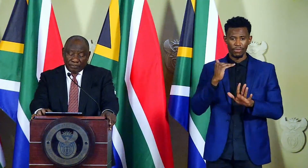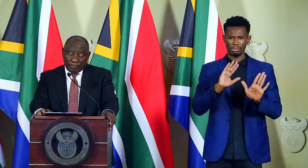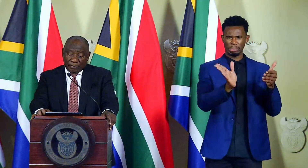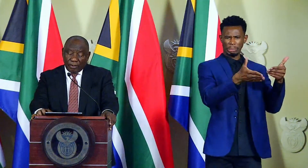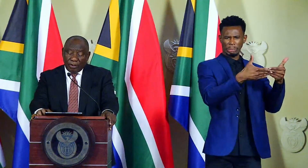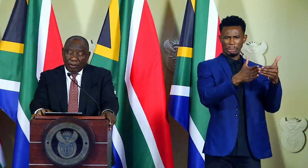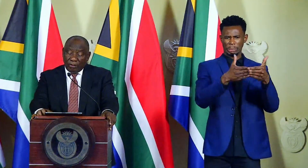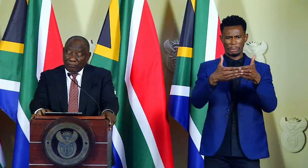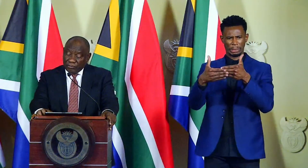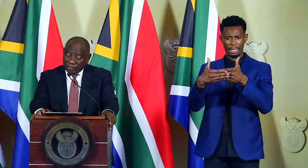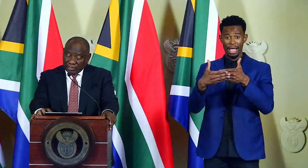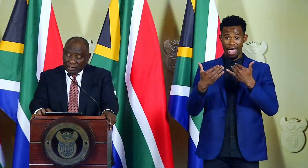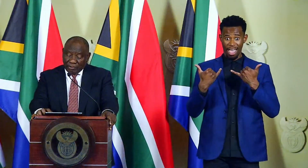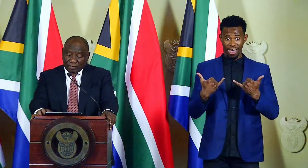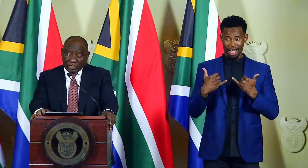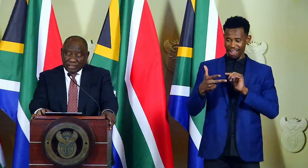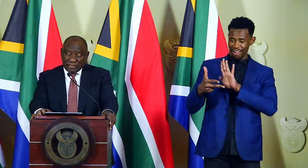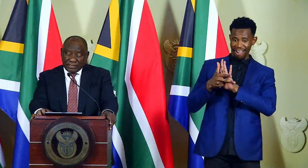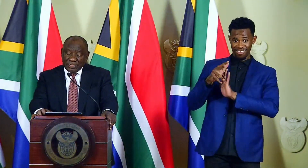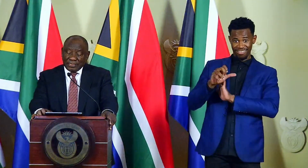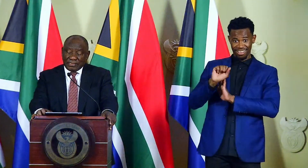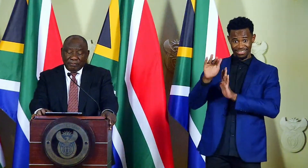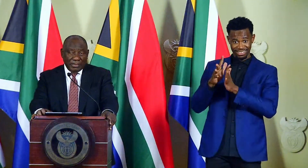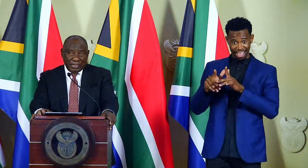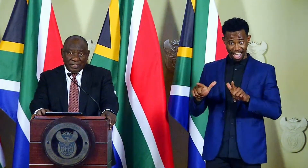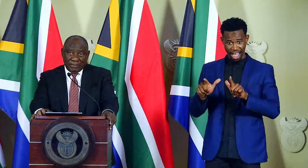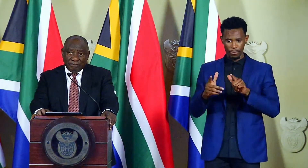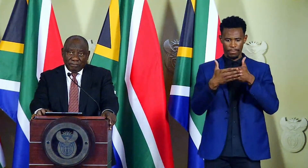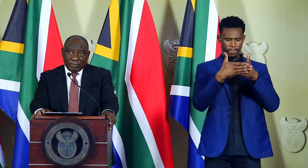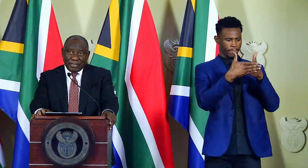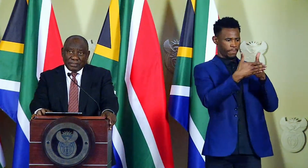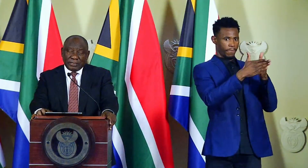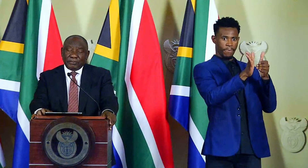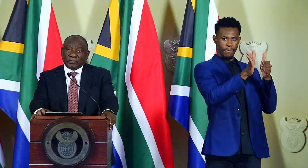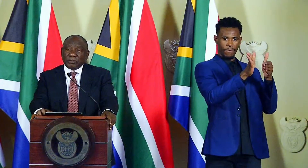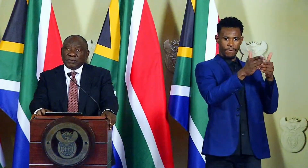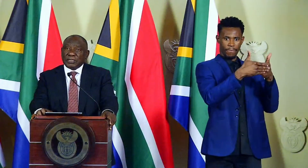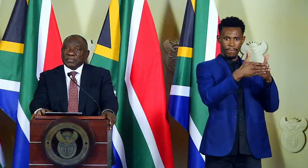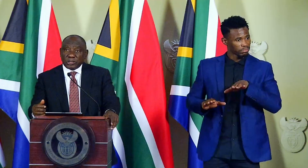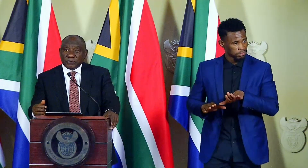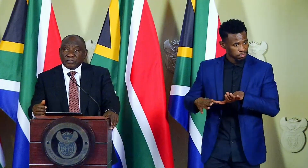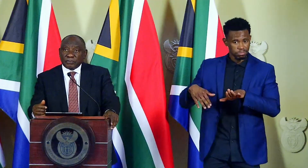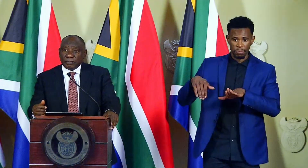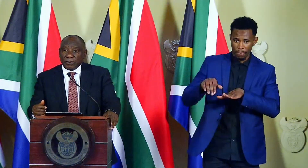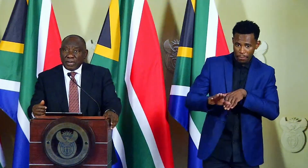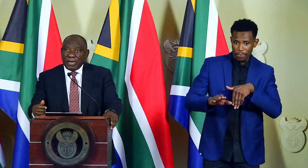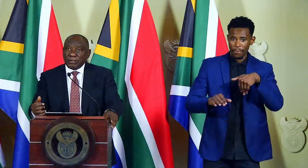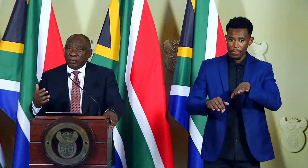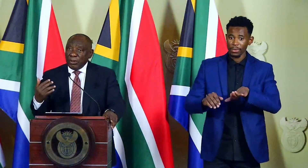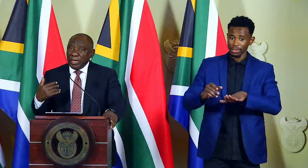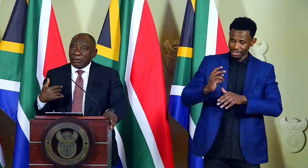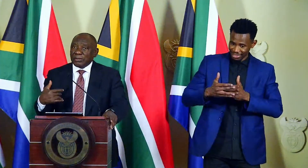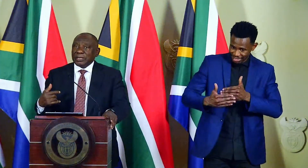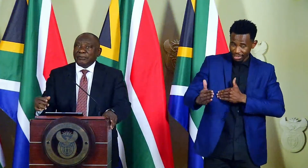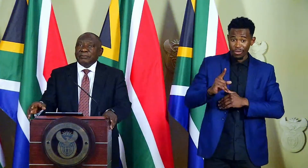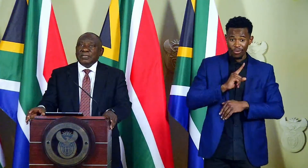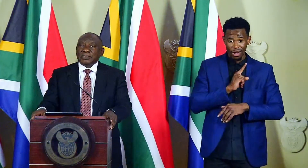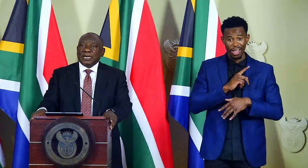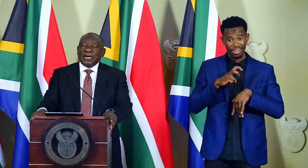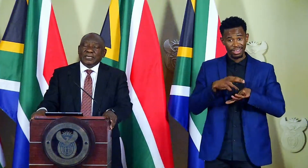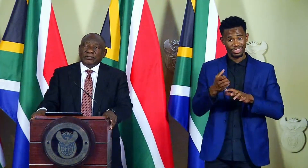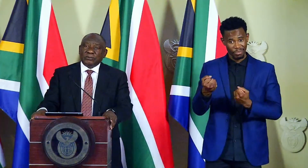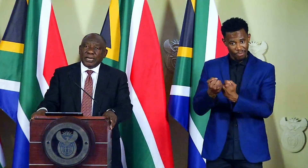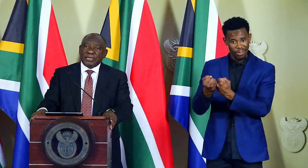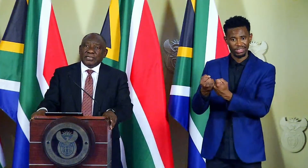to them. Official recognition is just the beginning, as Deputy Minister. And we on